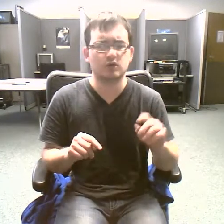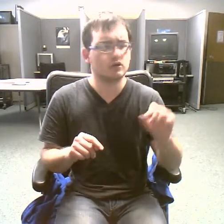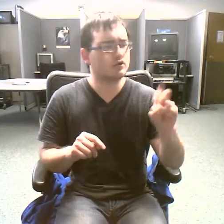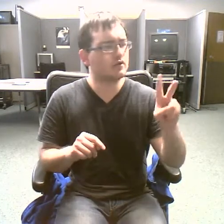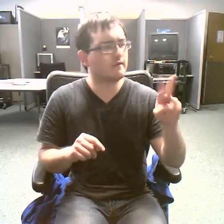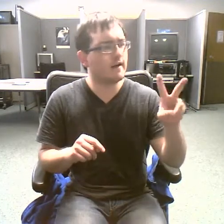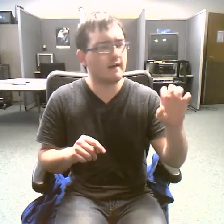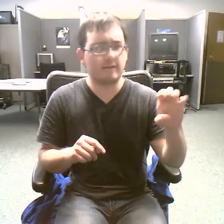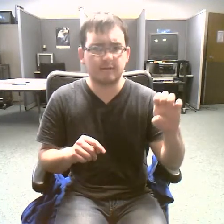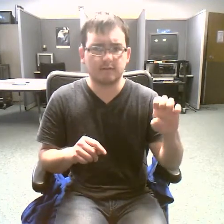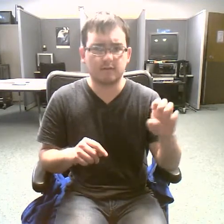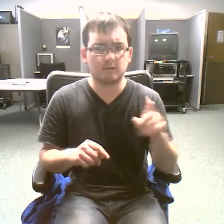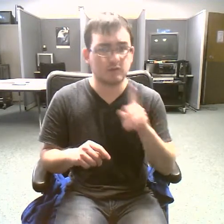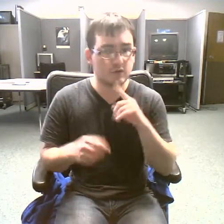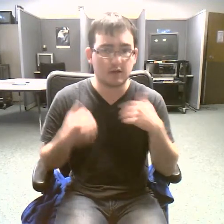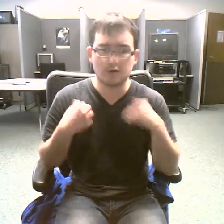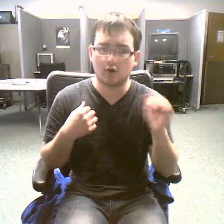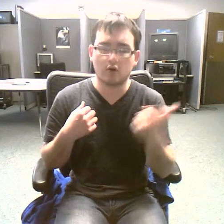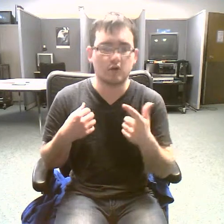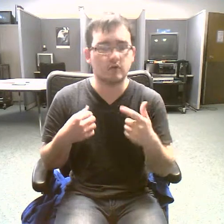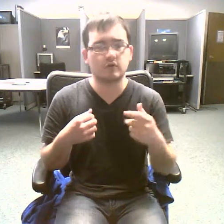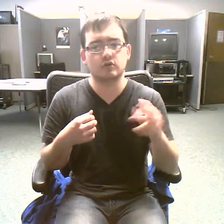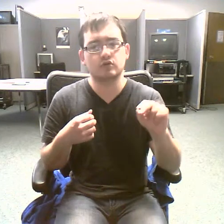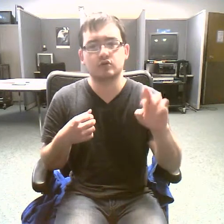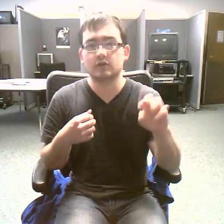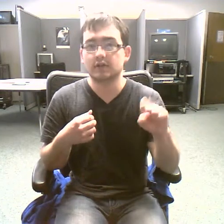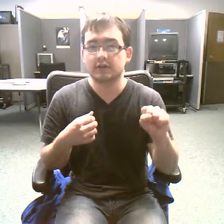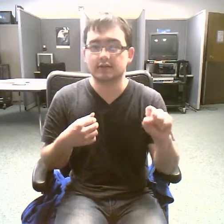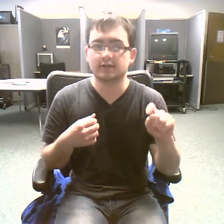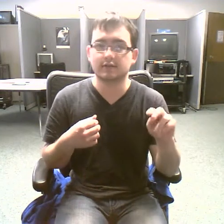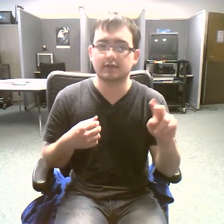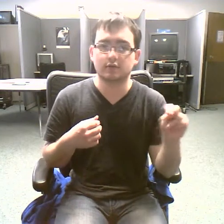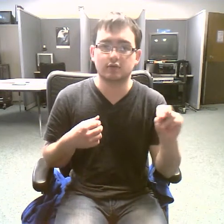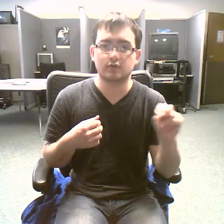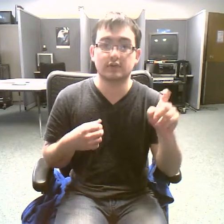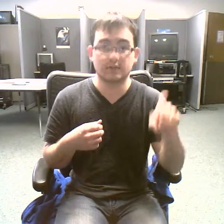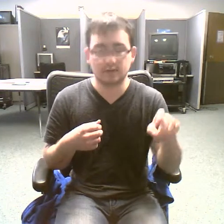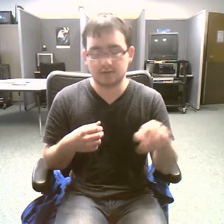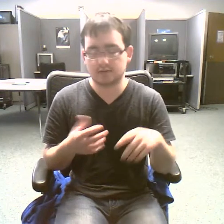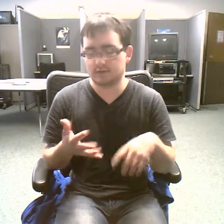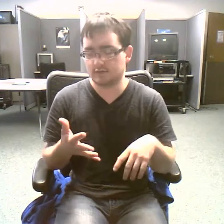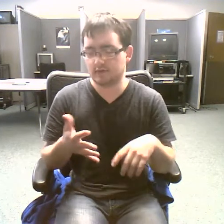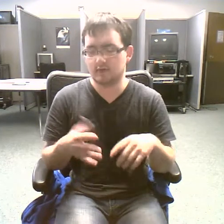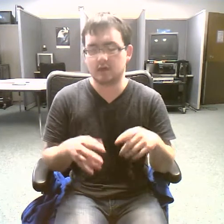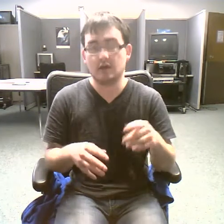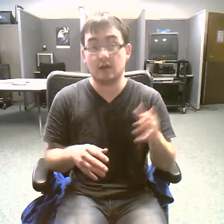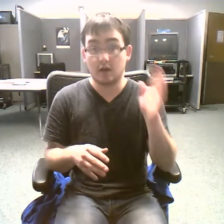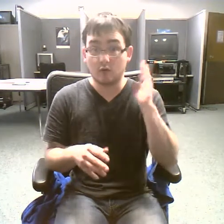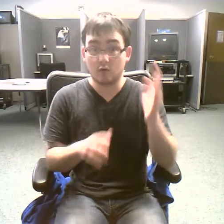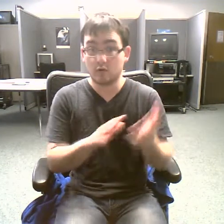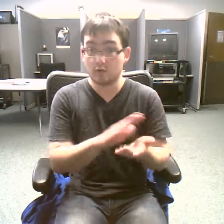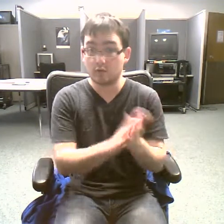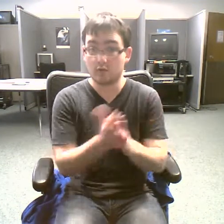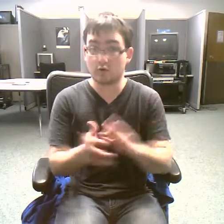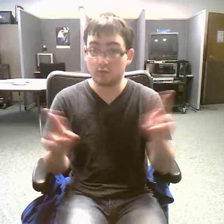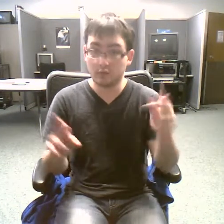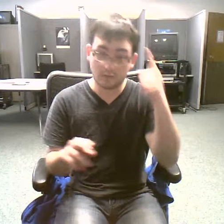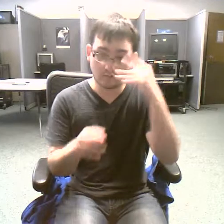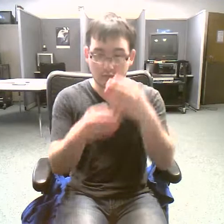needs. It also is getting ready for division. That will happen pretty soon. It's duplicating its